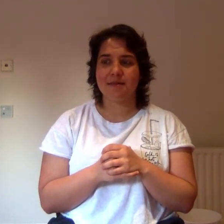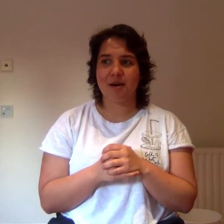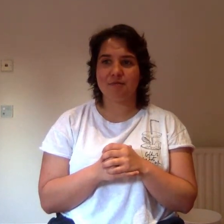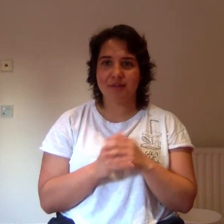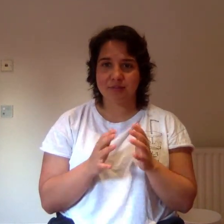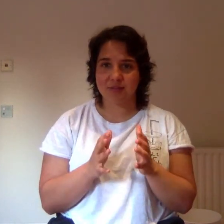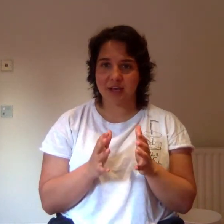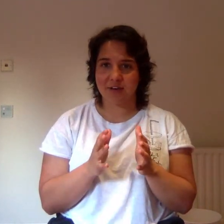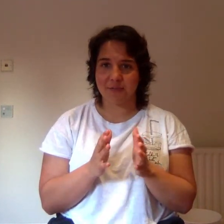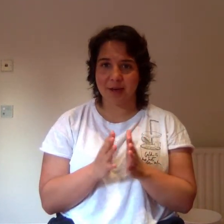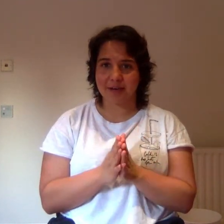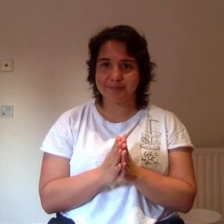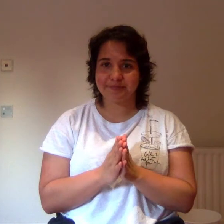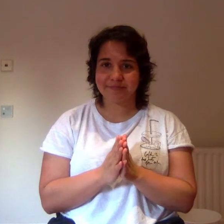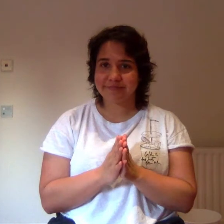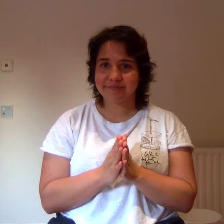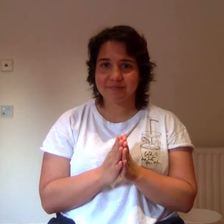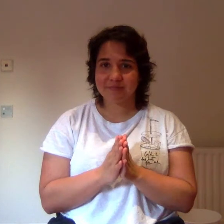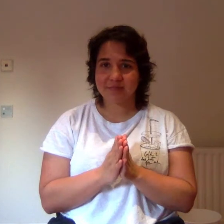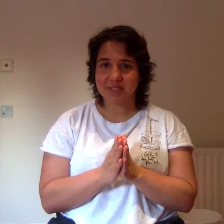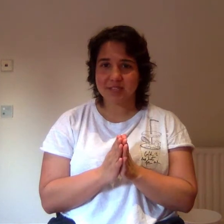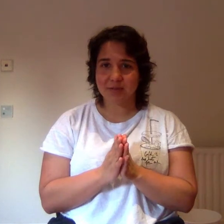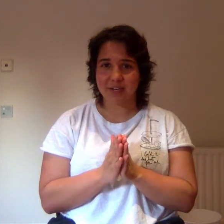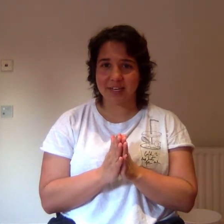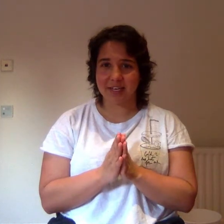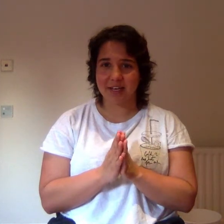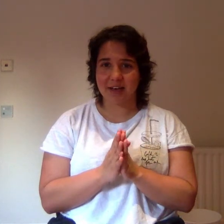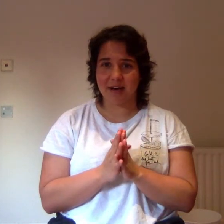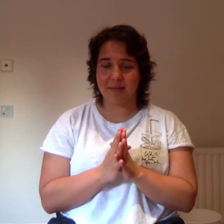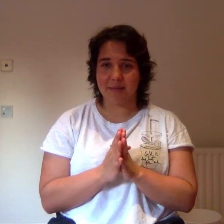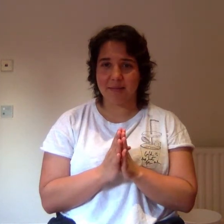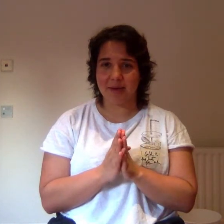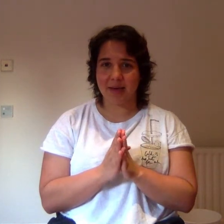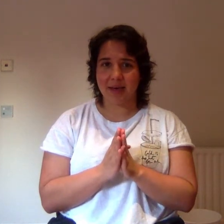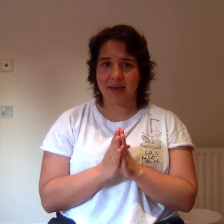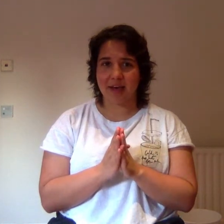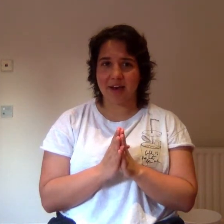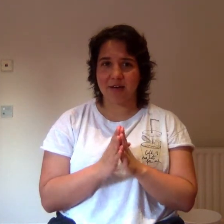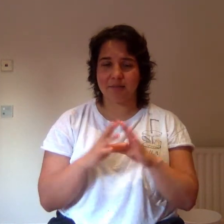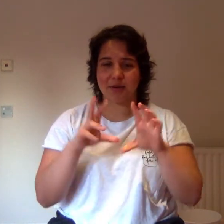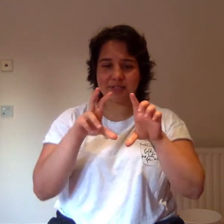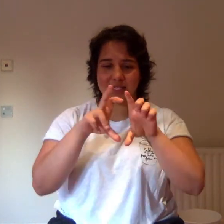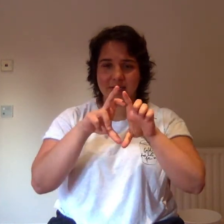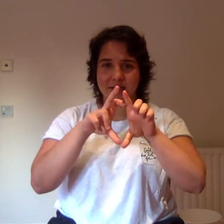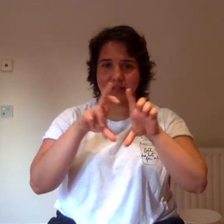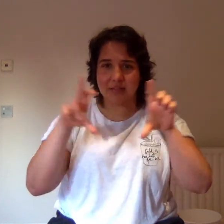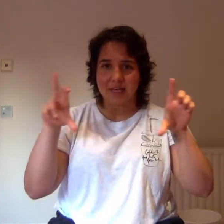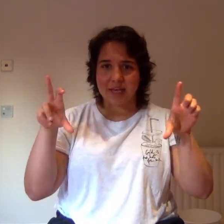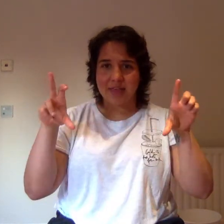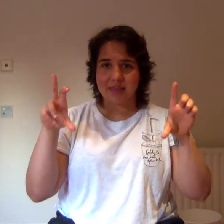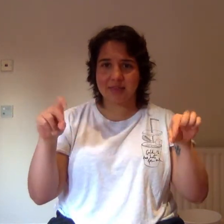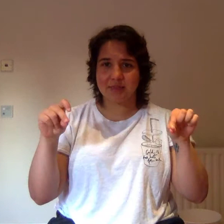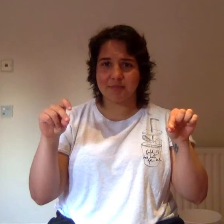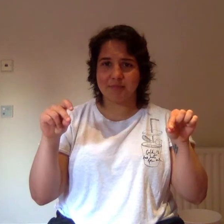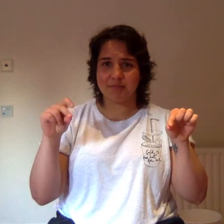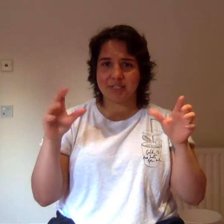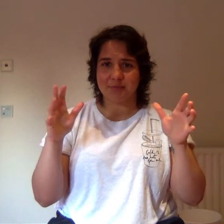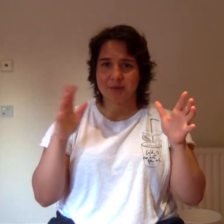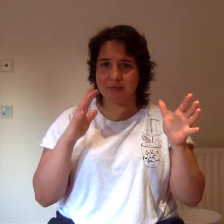I'll run through the alphabet quickly, and I'll post a little piece of paper